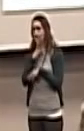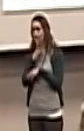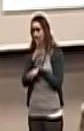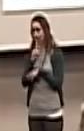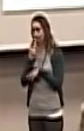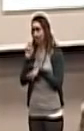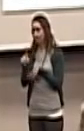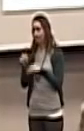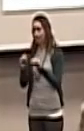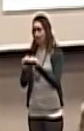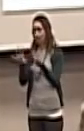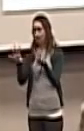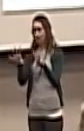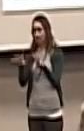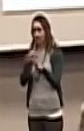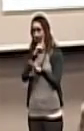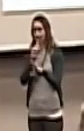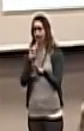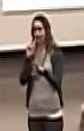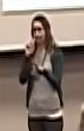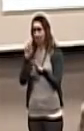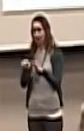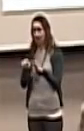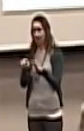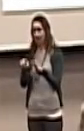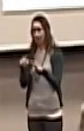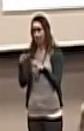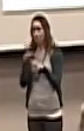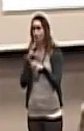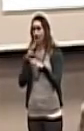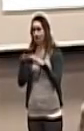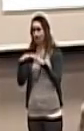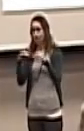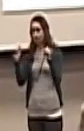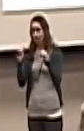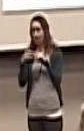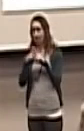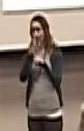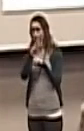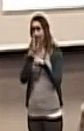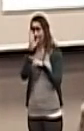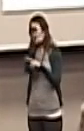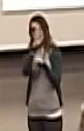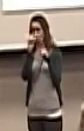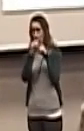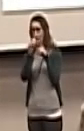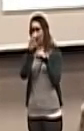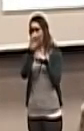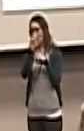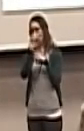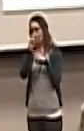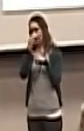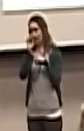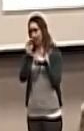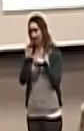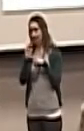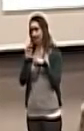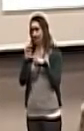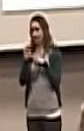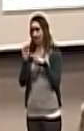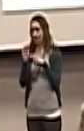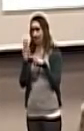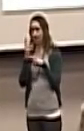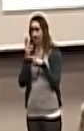command of Elohim, the waters were separated from the dry land. From the word of Elohim, all vegetation sprang forth on the